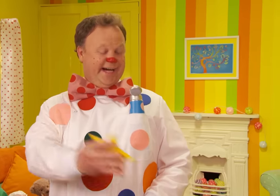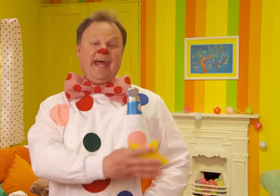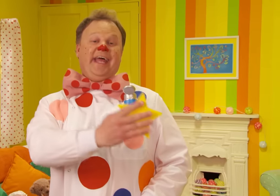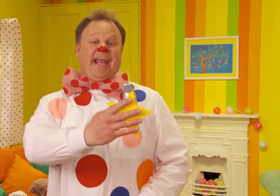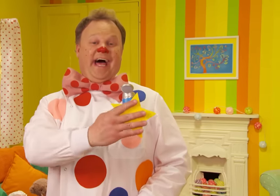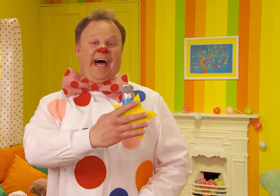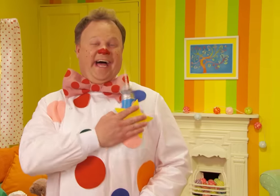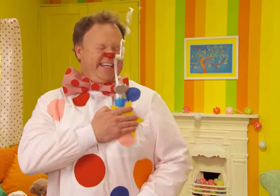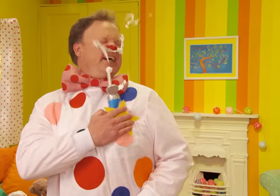Ta-da!